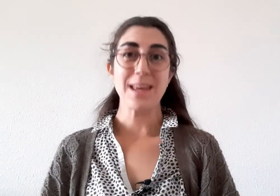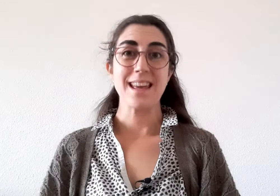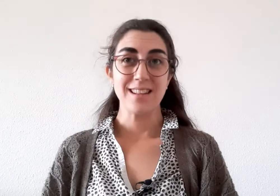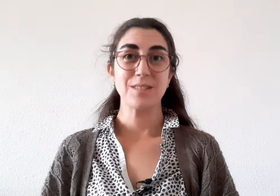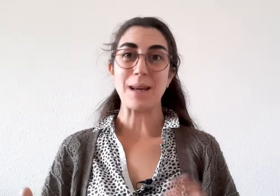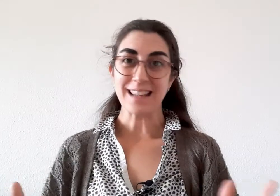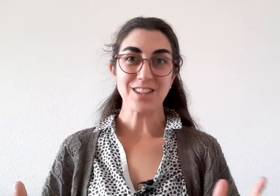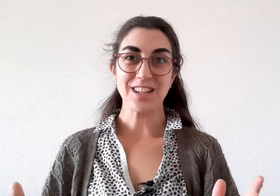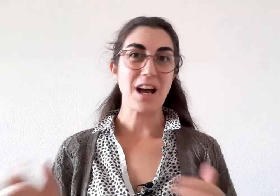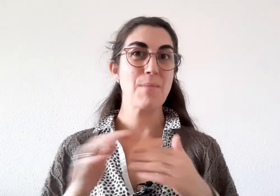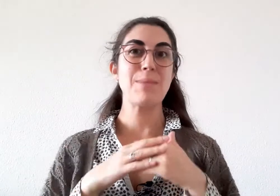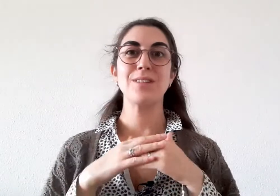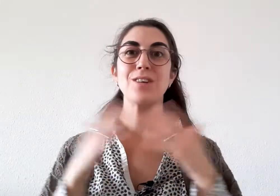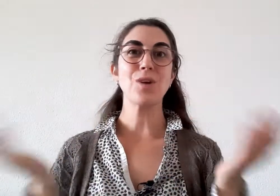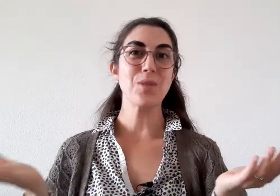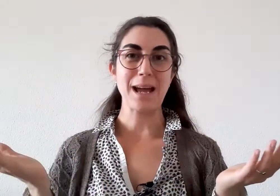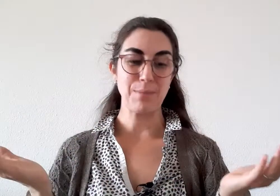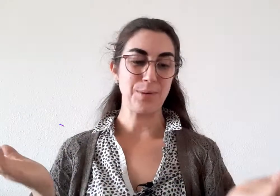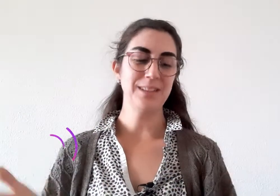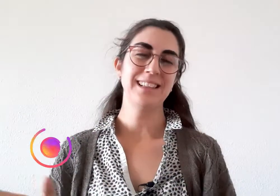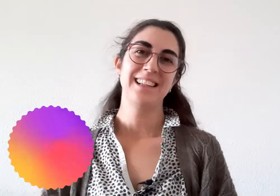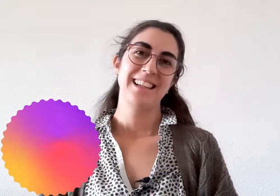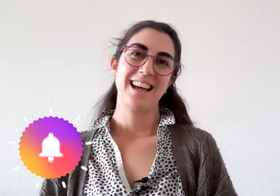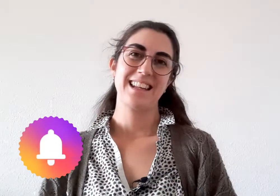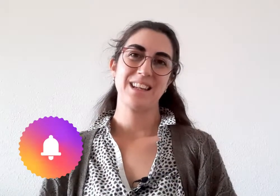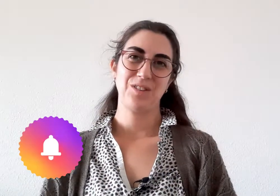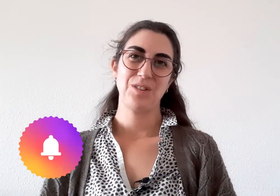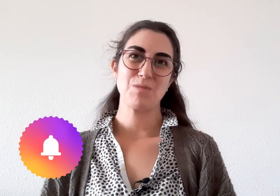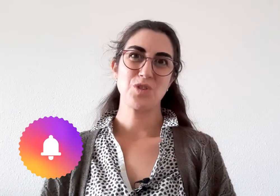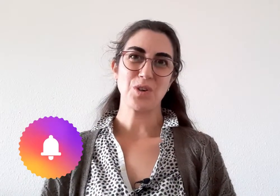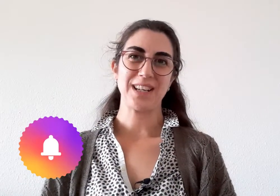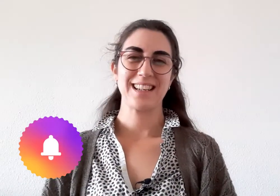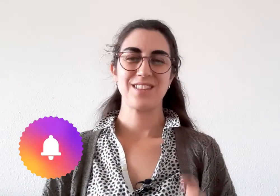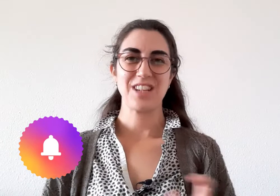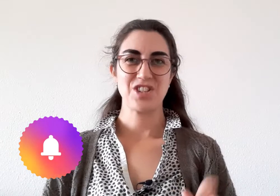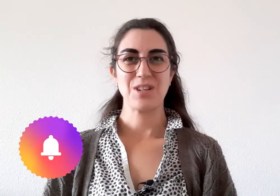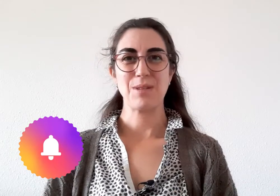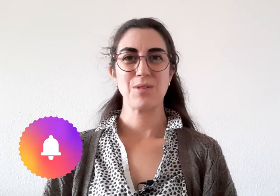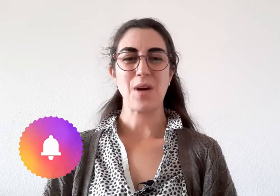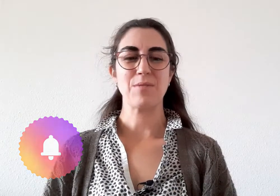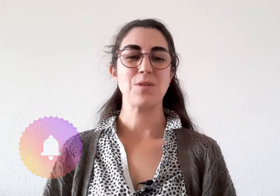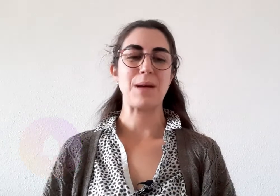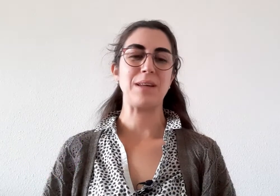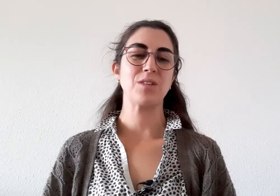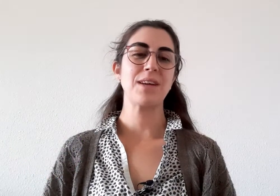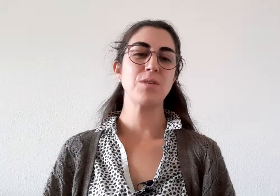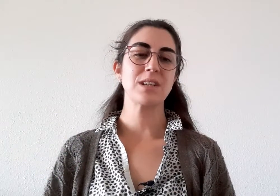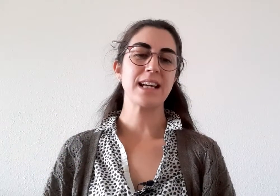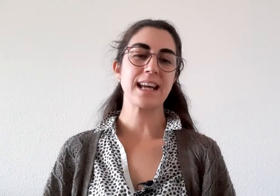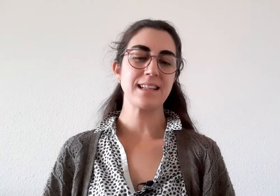is spectacular. Our babies are so capable, and it gives you some joy in the relationship that you have with your baby. So if you would like any support